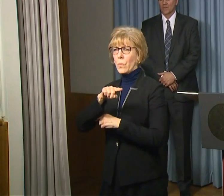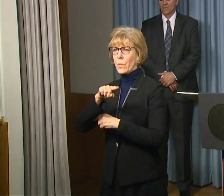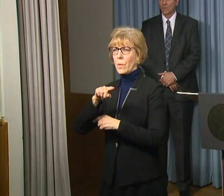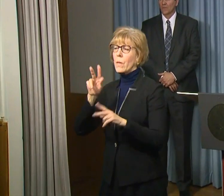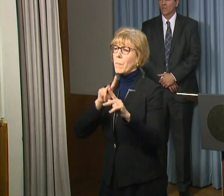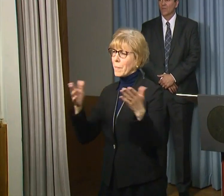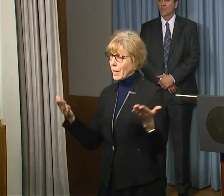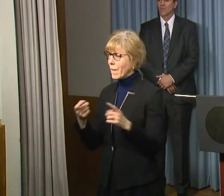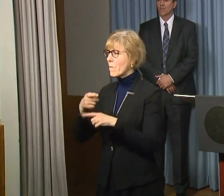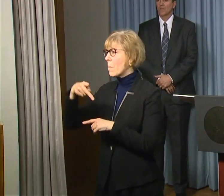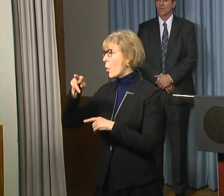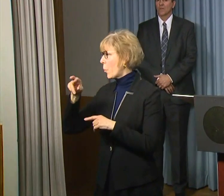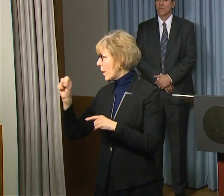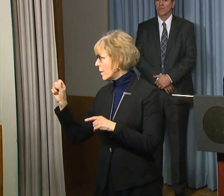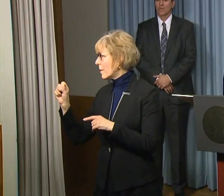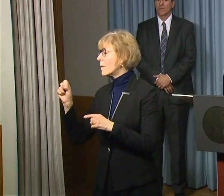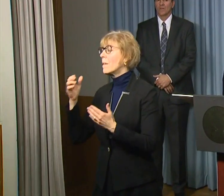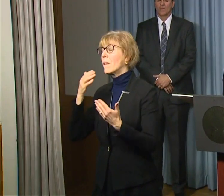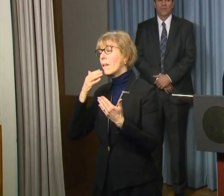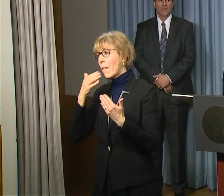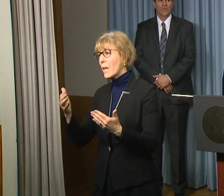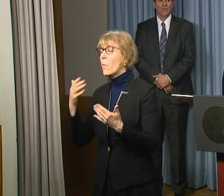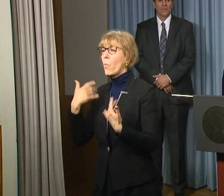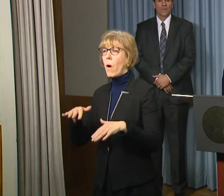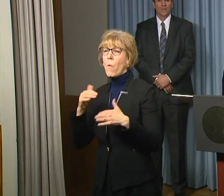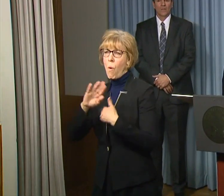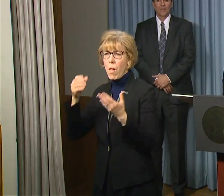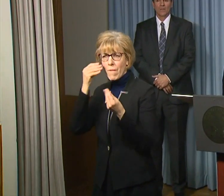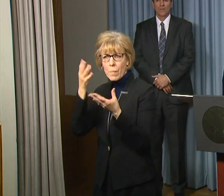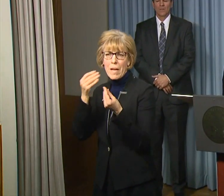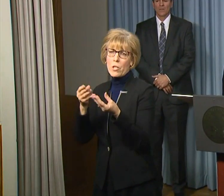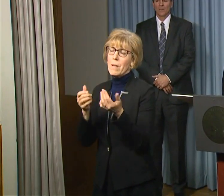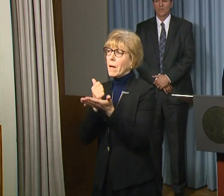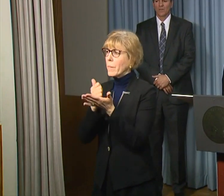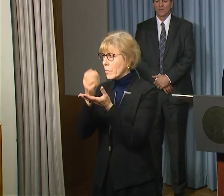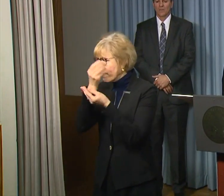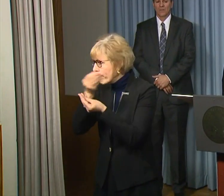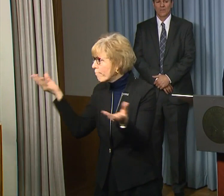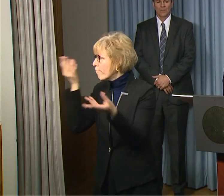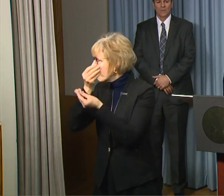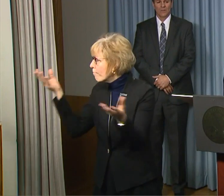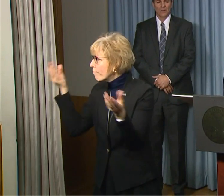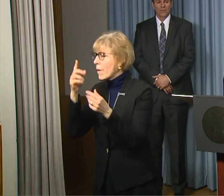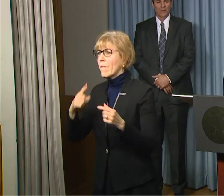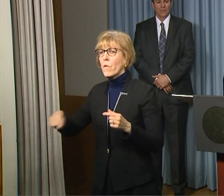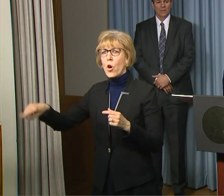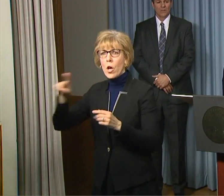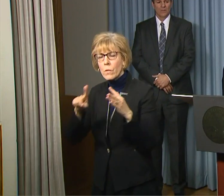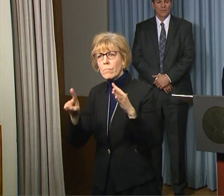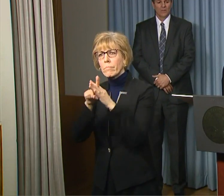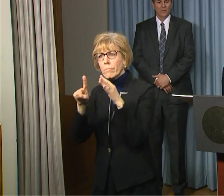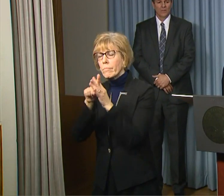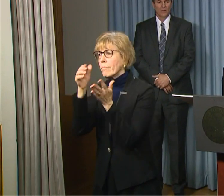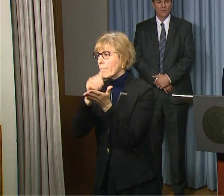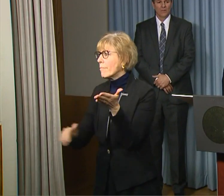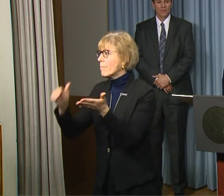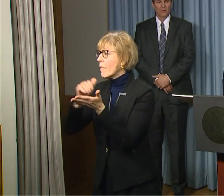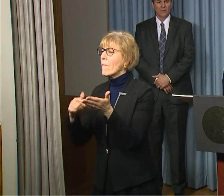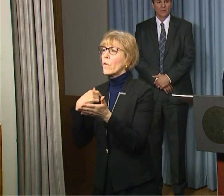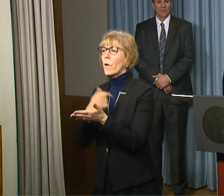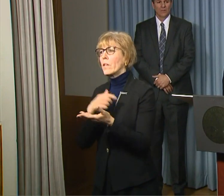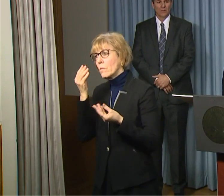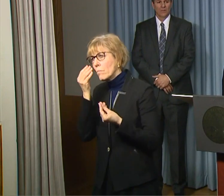corps really is the lifeline of information to our public. And you all showing up time and time again for us to give these